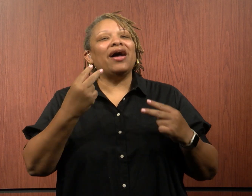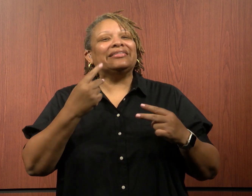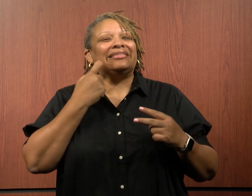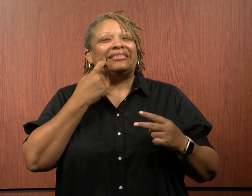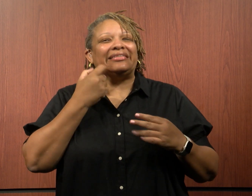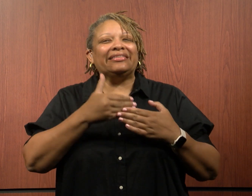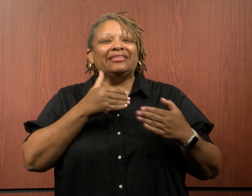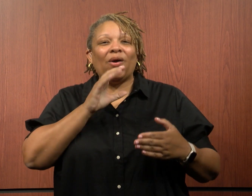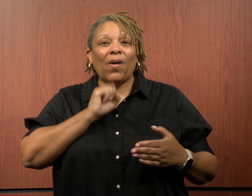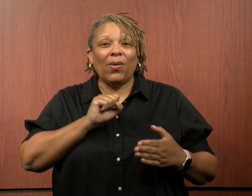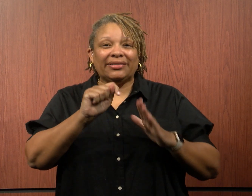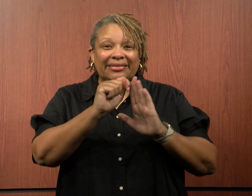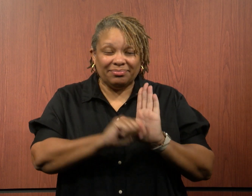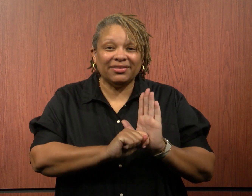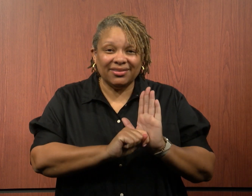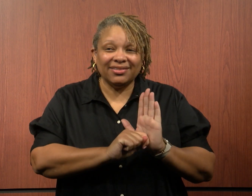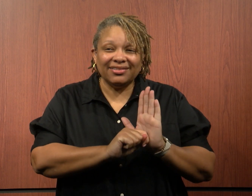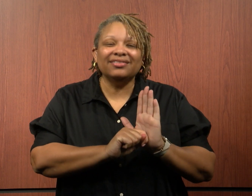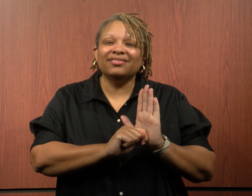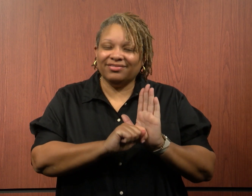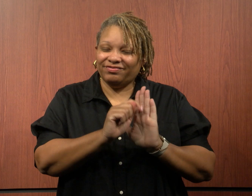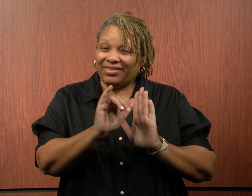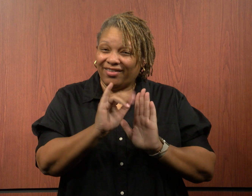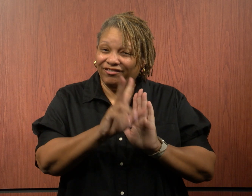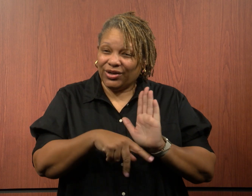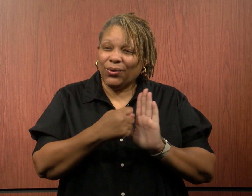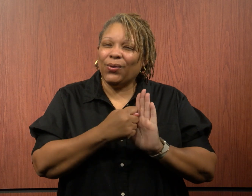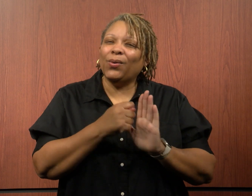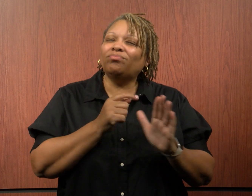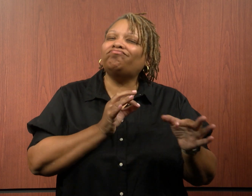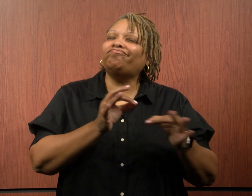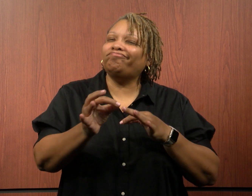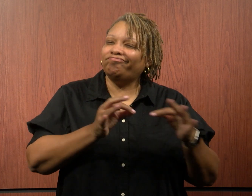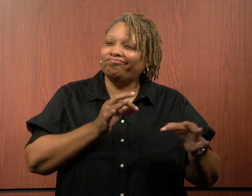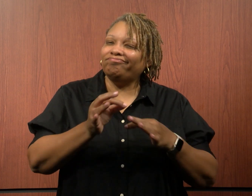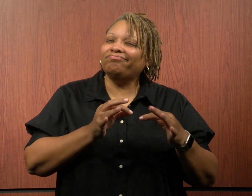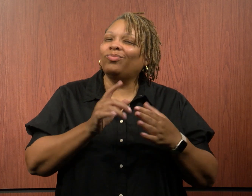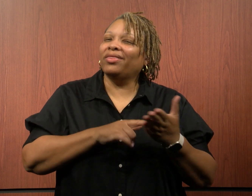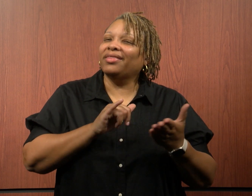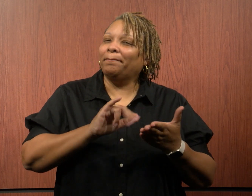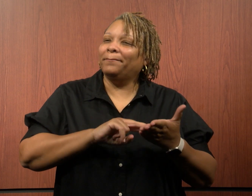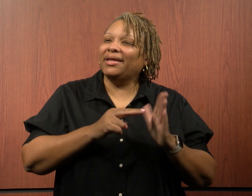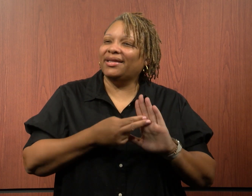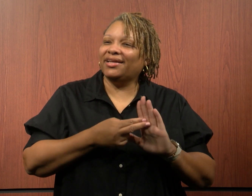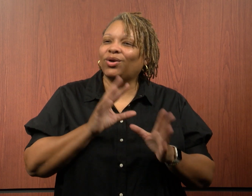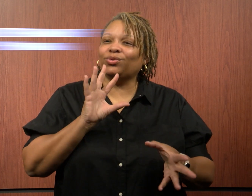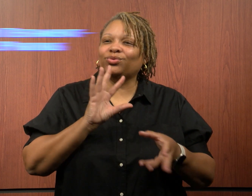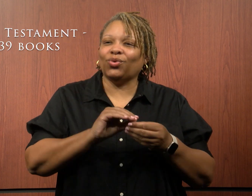Well, if you listen to the episode on the Old Testament structure, you know that it means that the 39